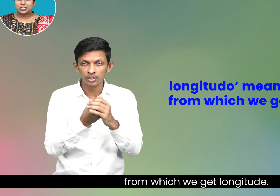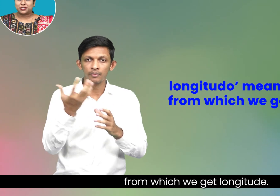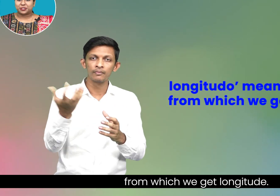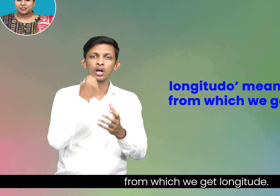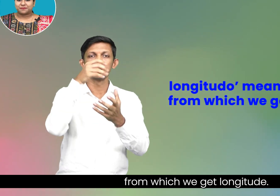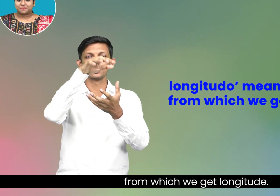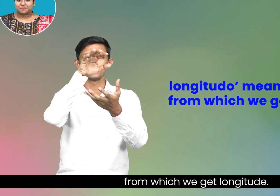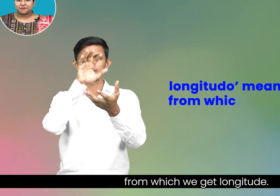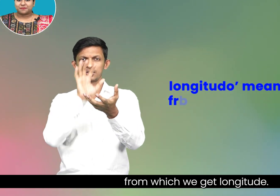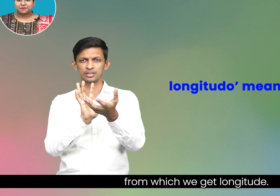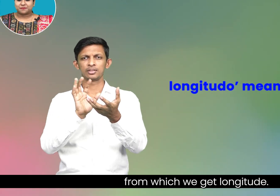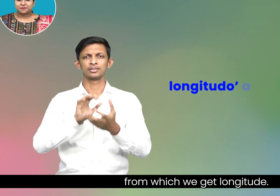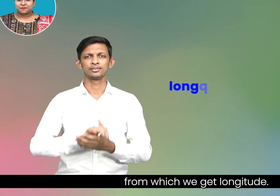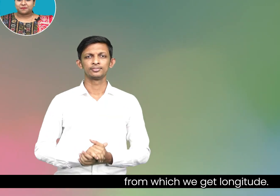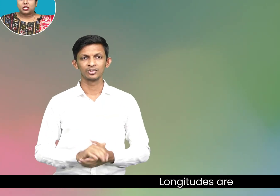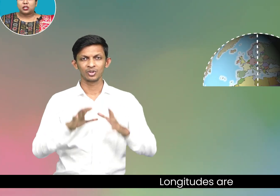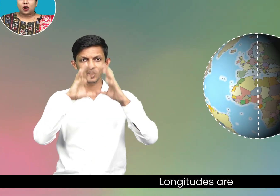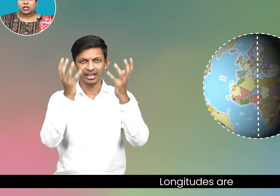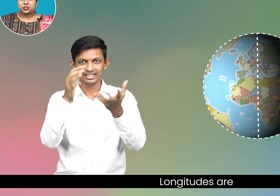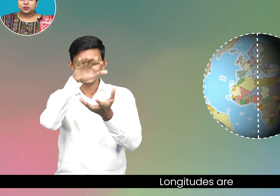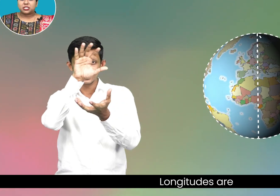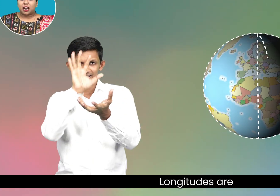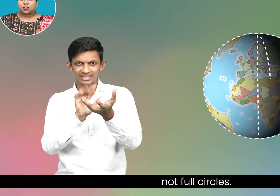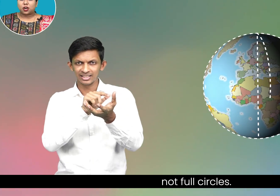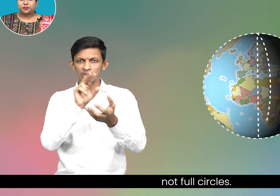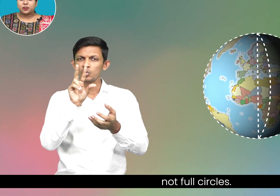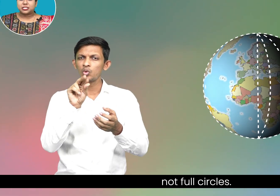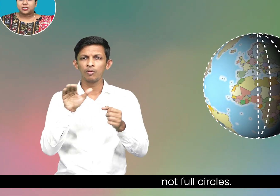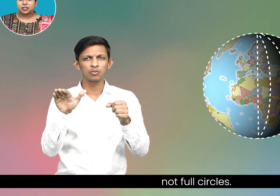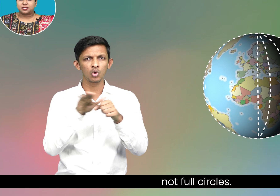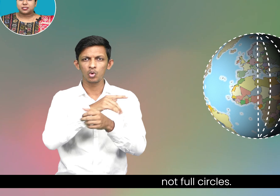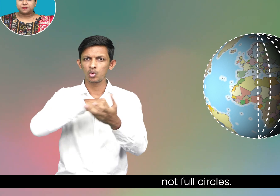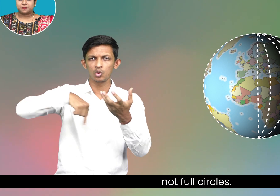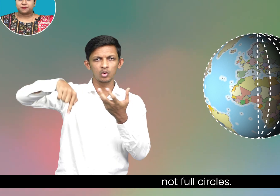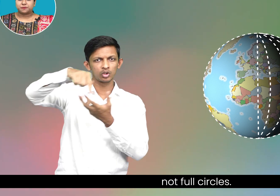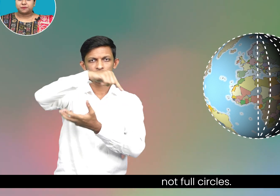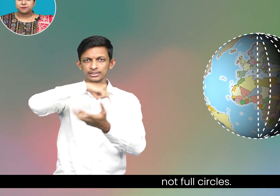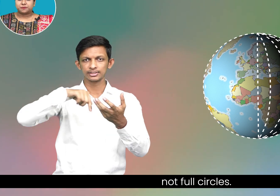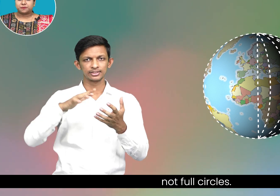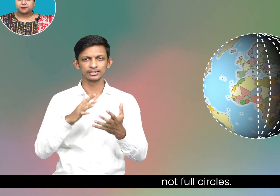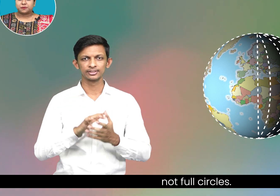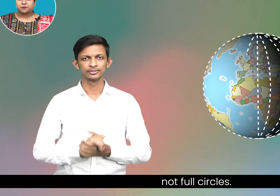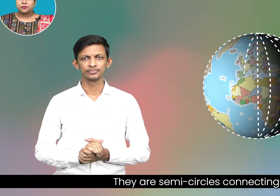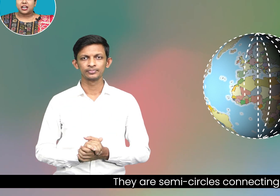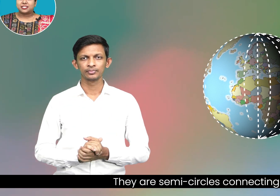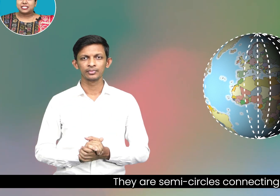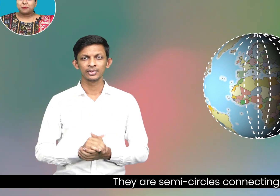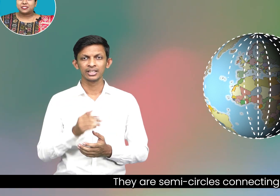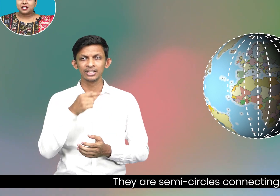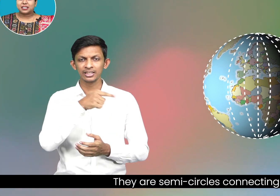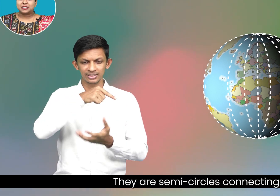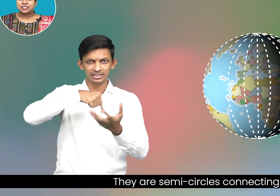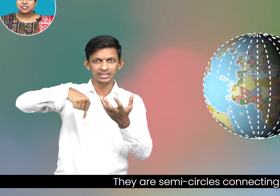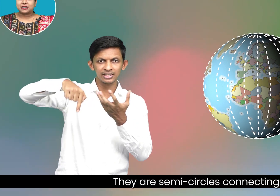longitude. Longitudes are not full circles. They are